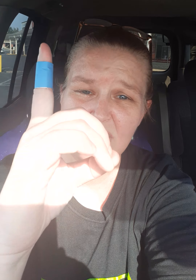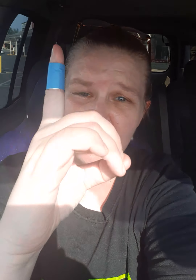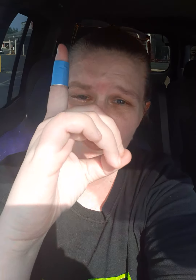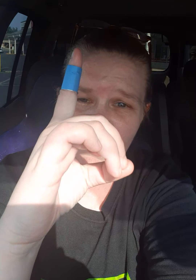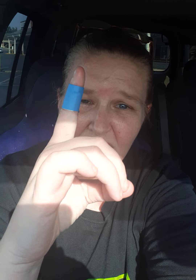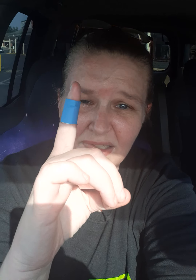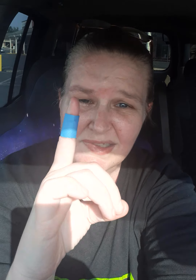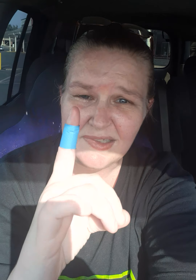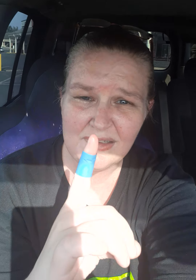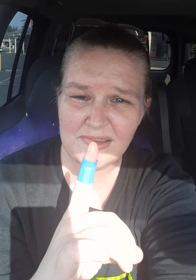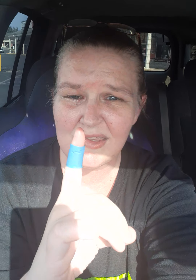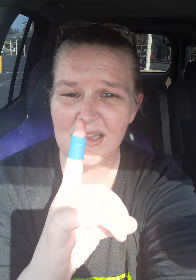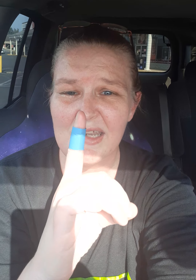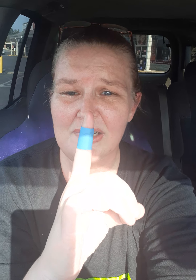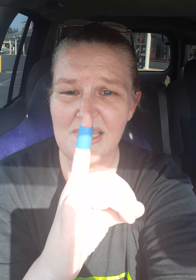do a, the letter D.